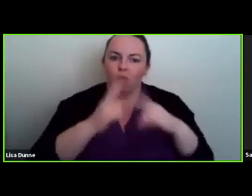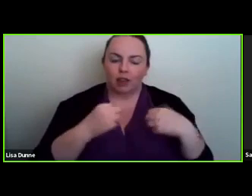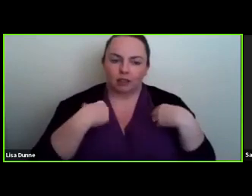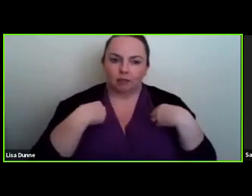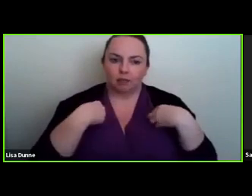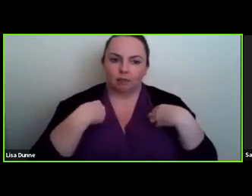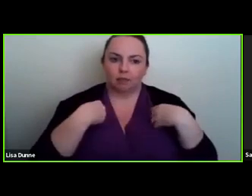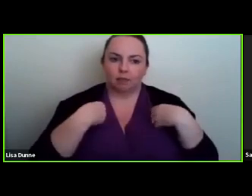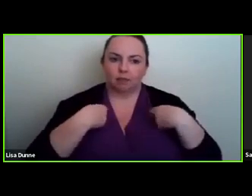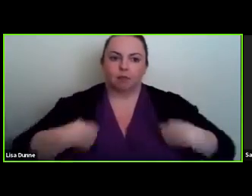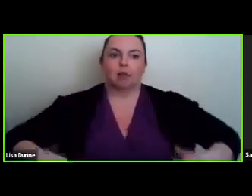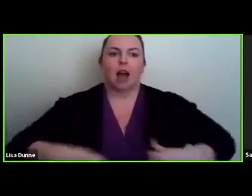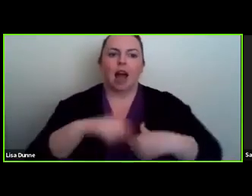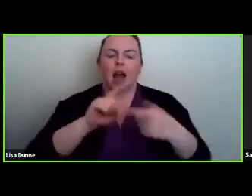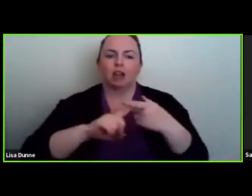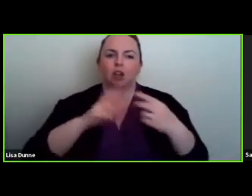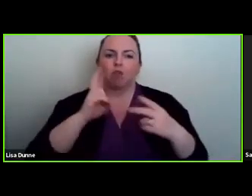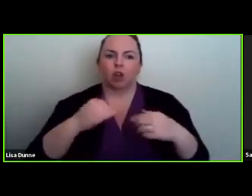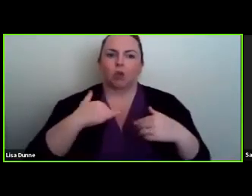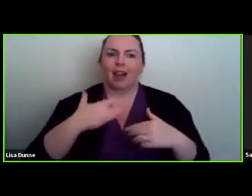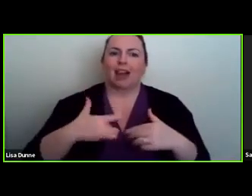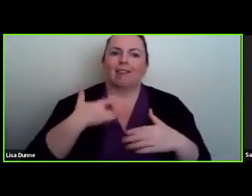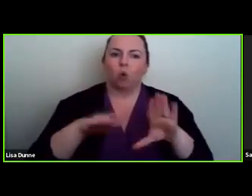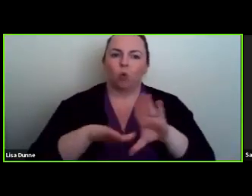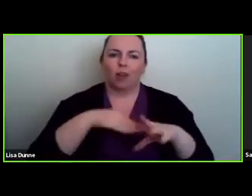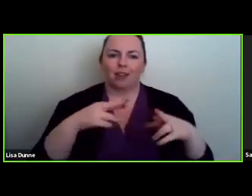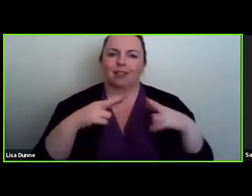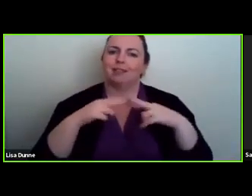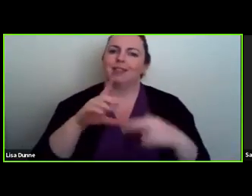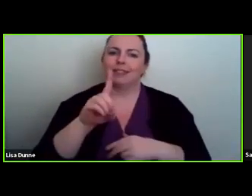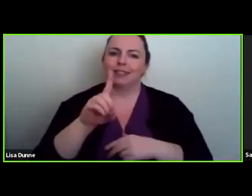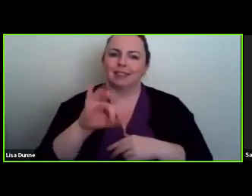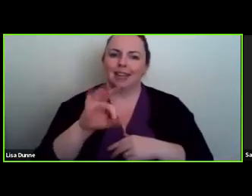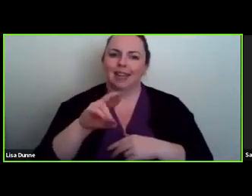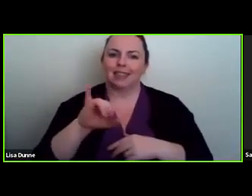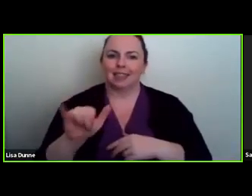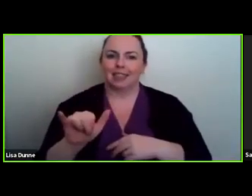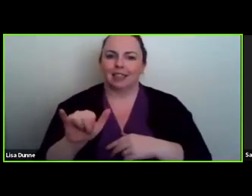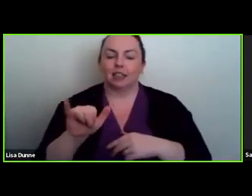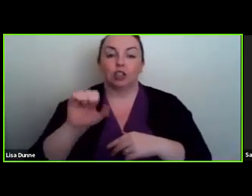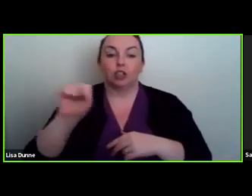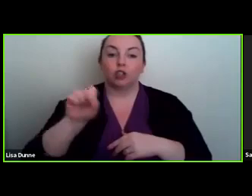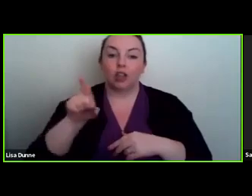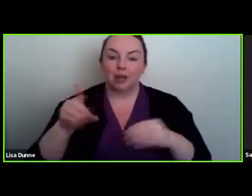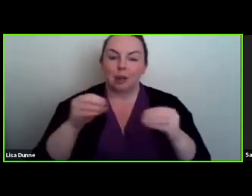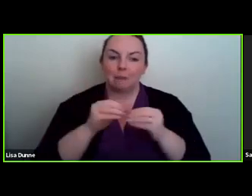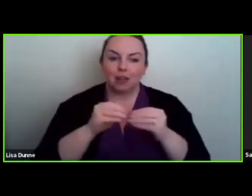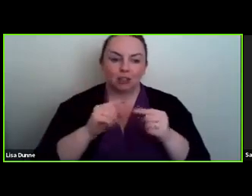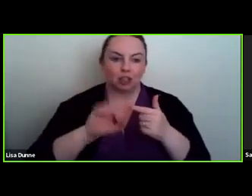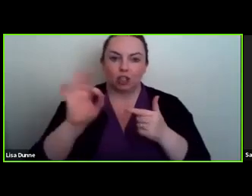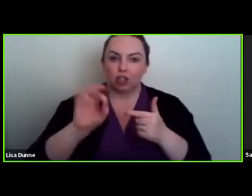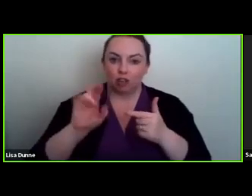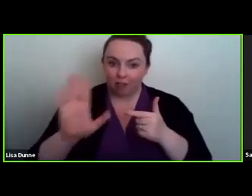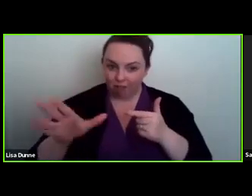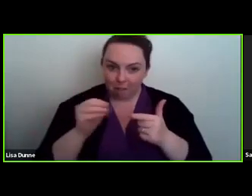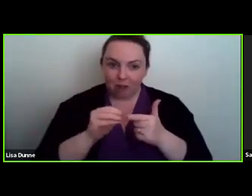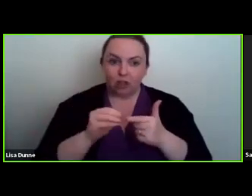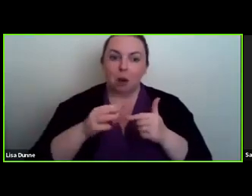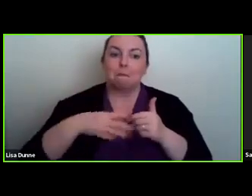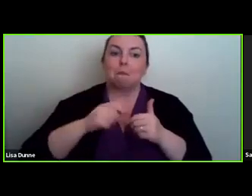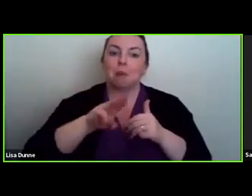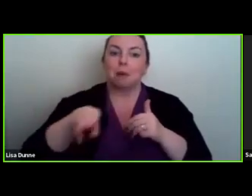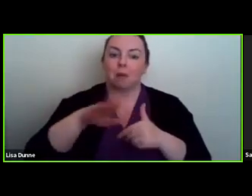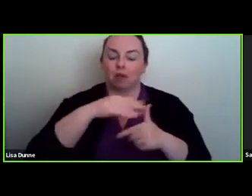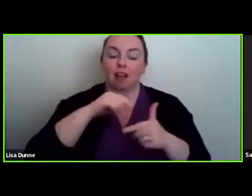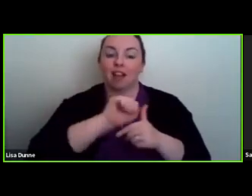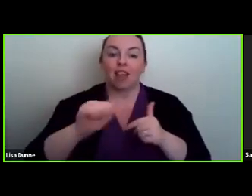whole area of the right to live with the dignity. Like Sinead have said and Gerry have said, most people are denied their